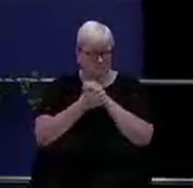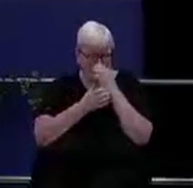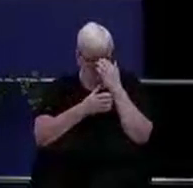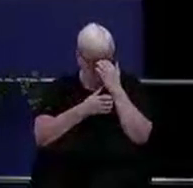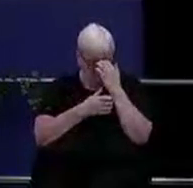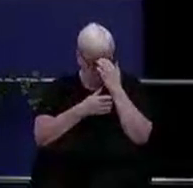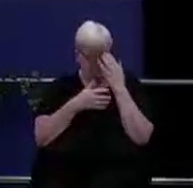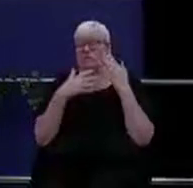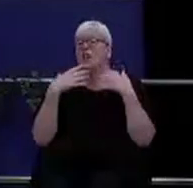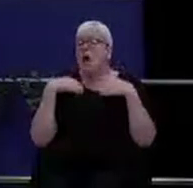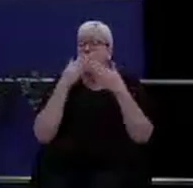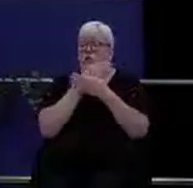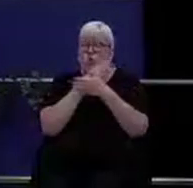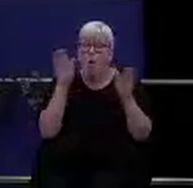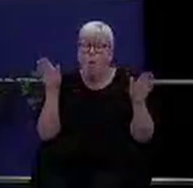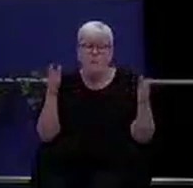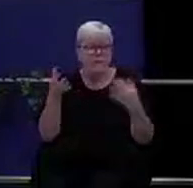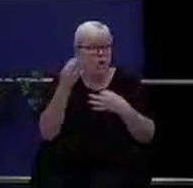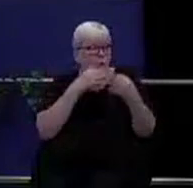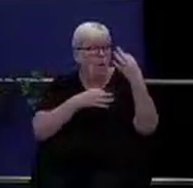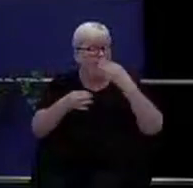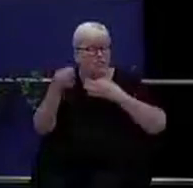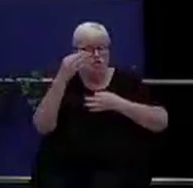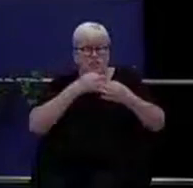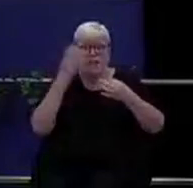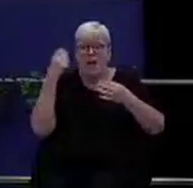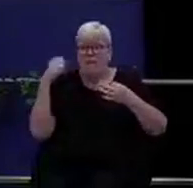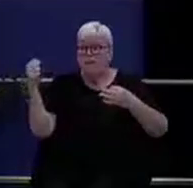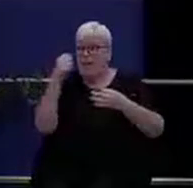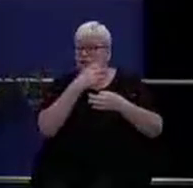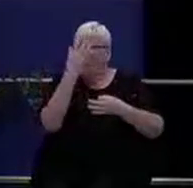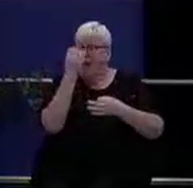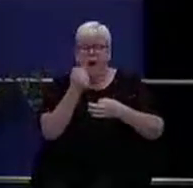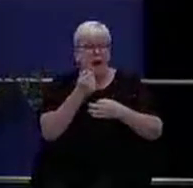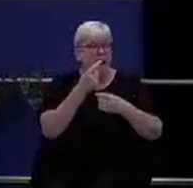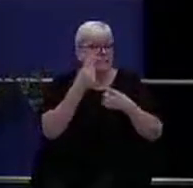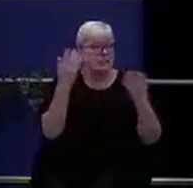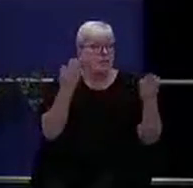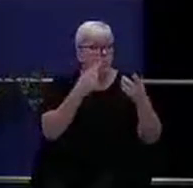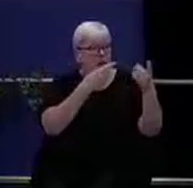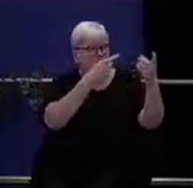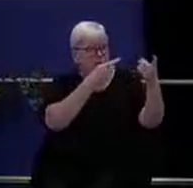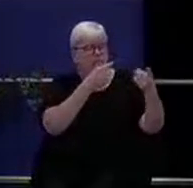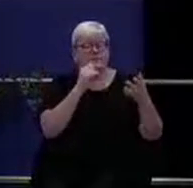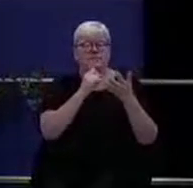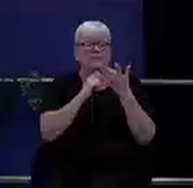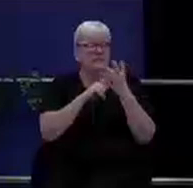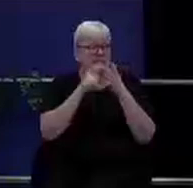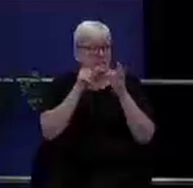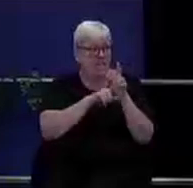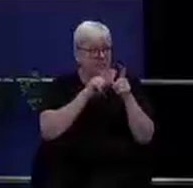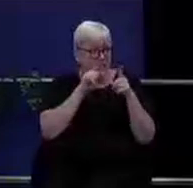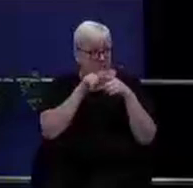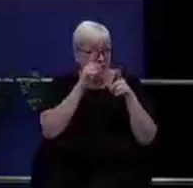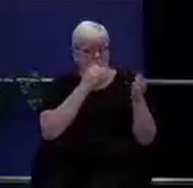So I do want to open the floor to questions. There is a roving microphone, which is somewhere over there. So